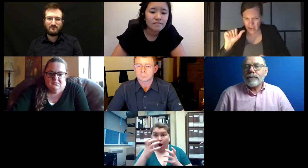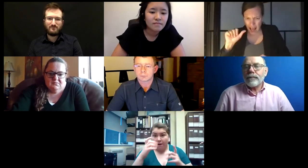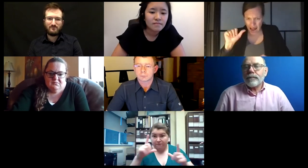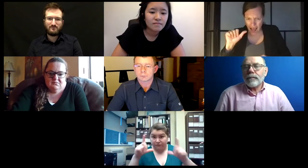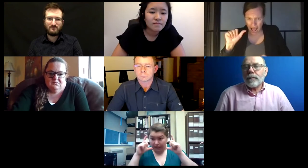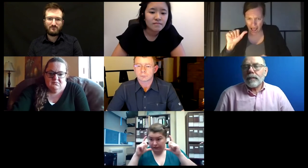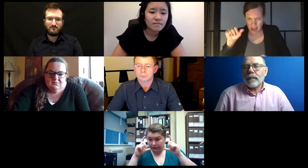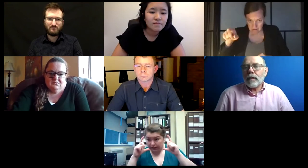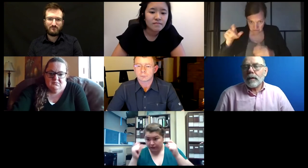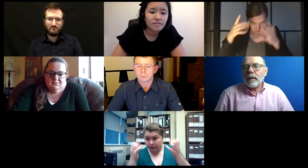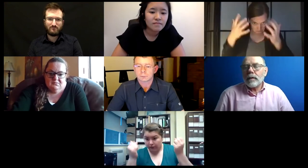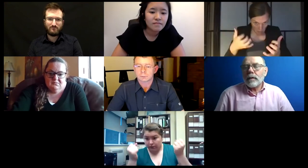all, I see Allard.